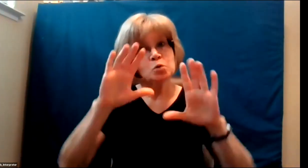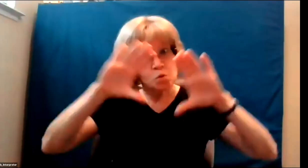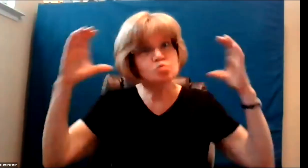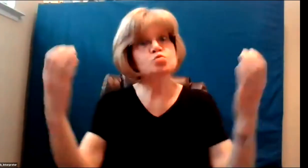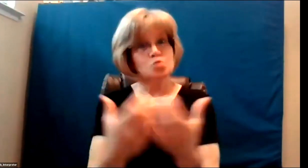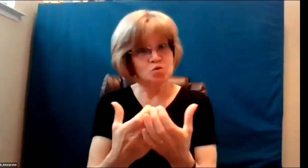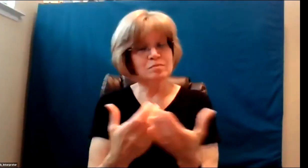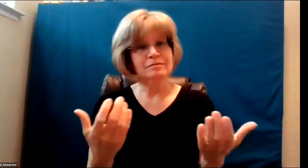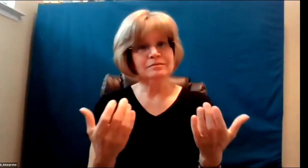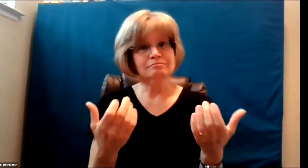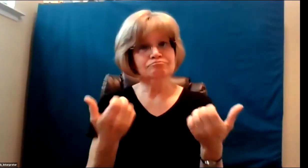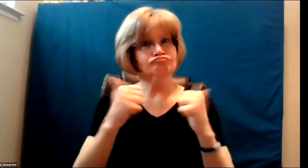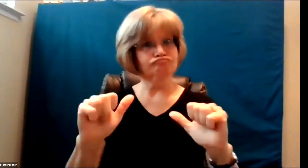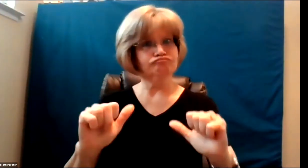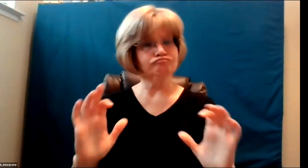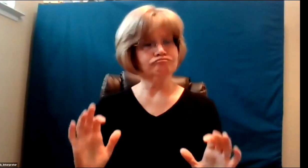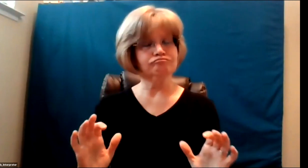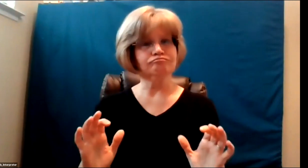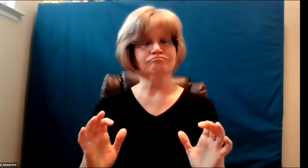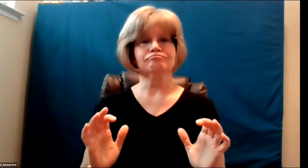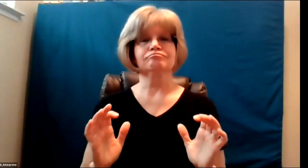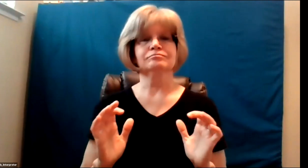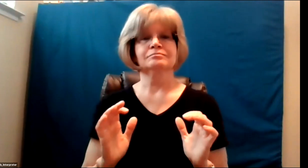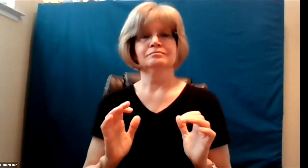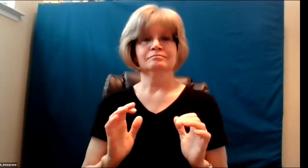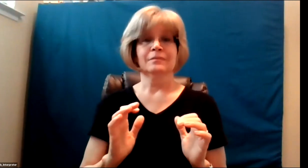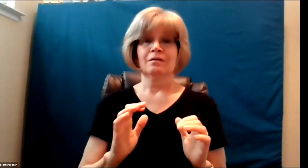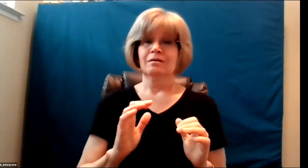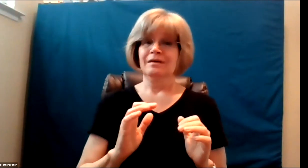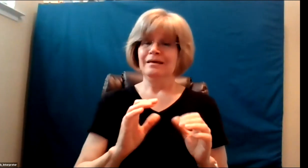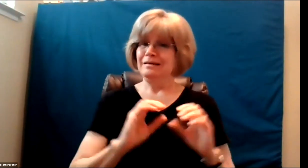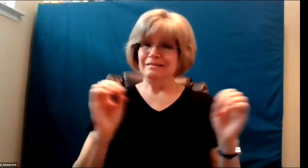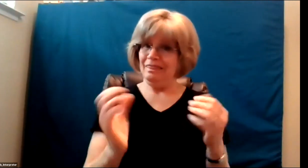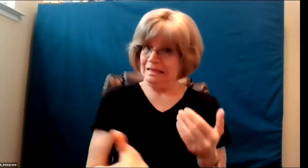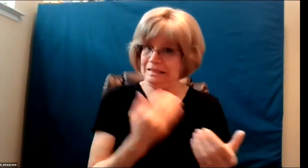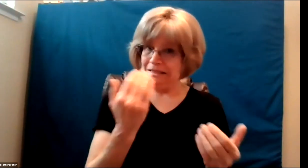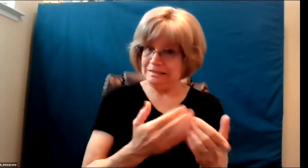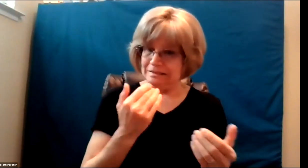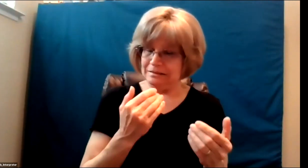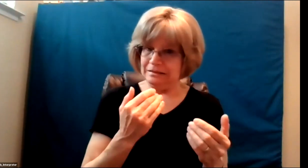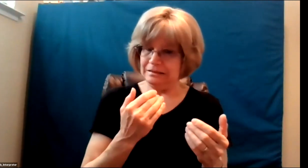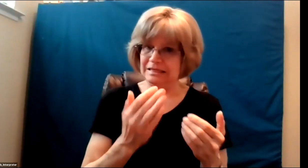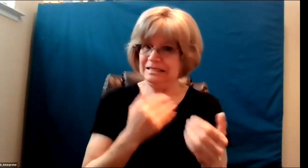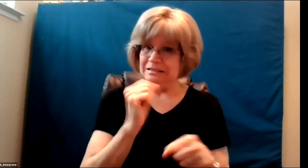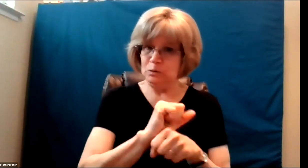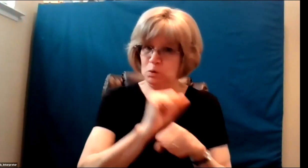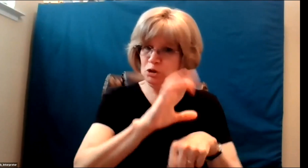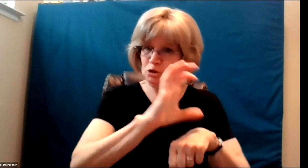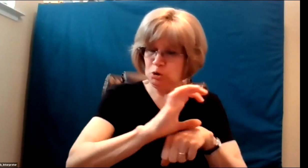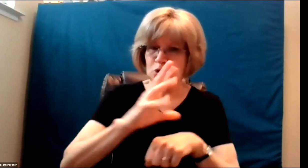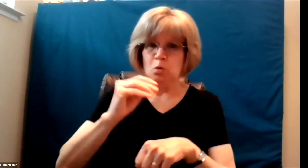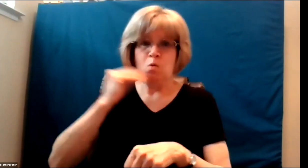Granted, none of this, whether in church or at home, is always easy work. It's often difficult